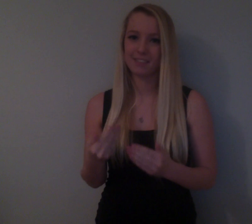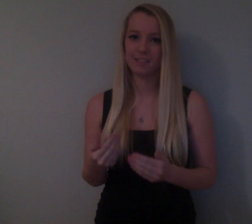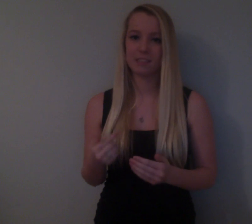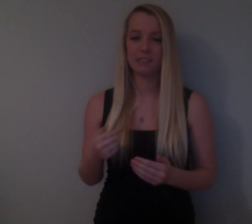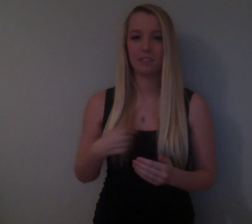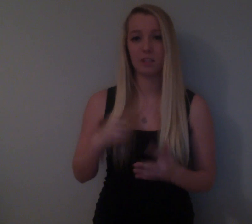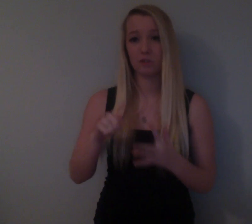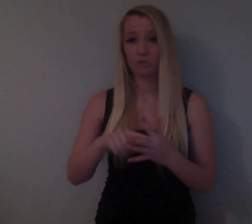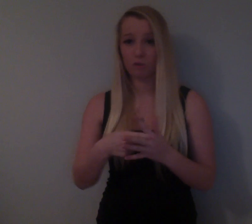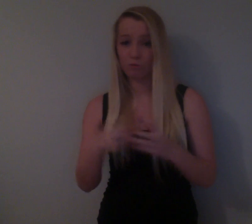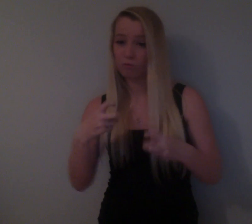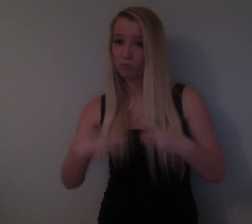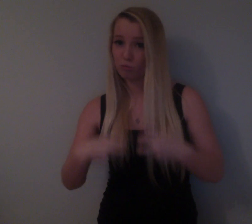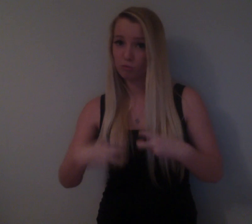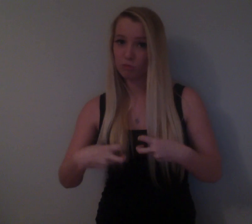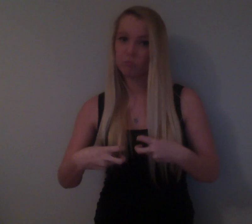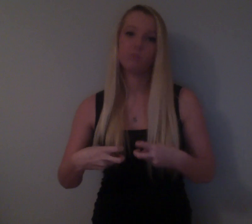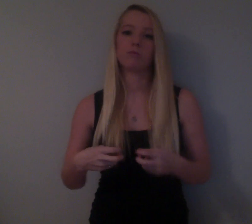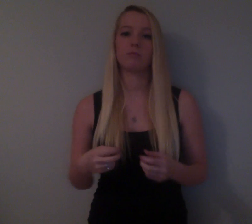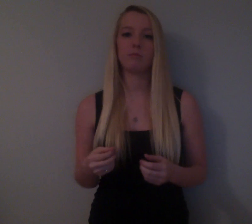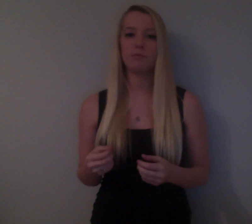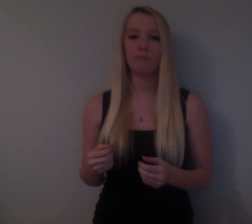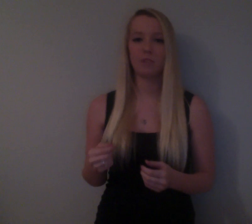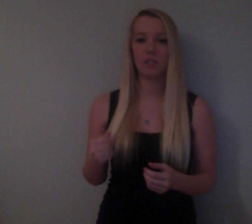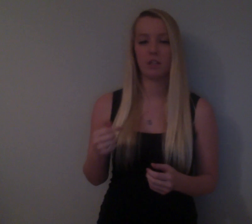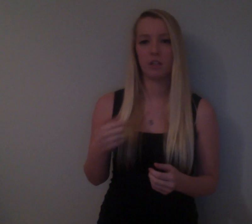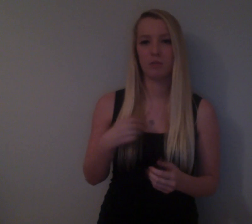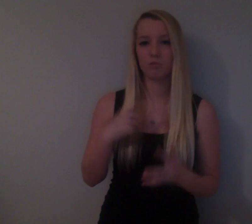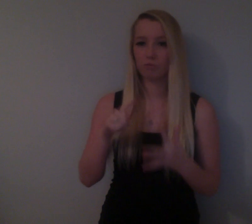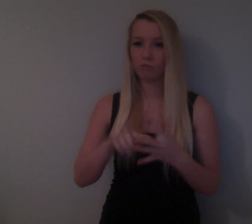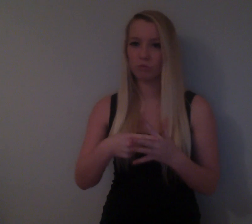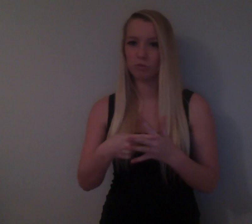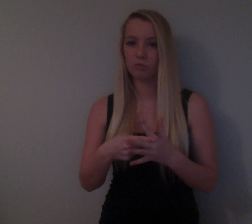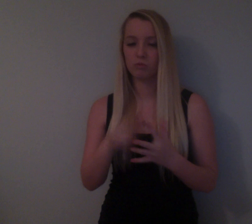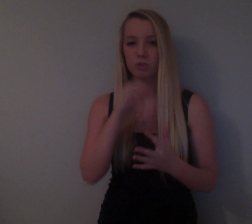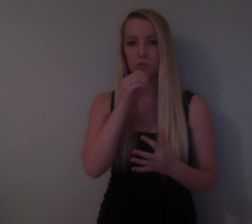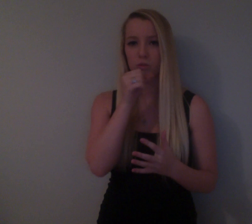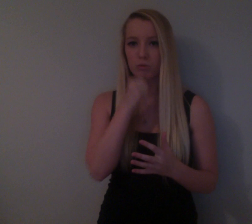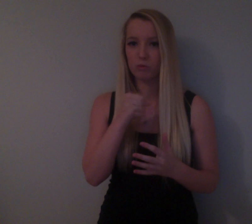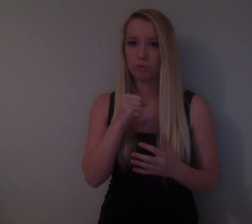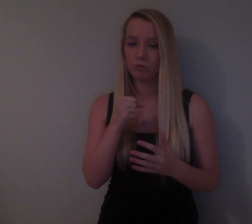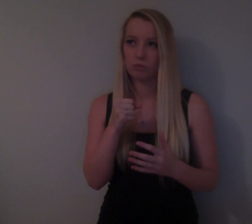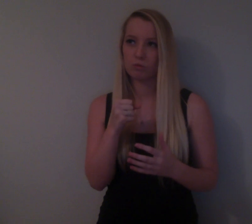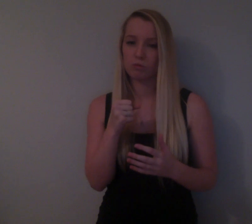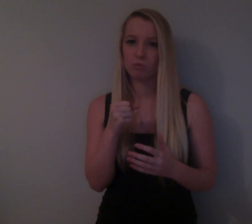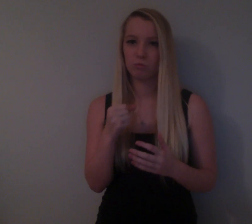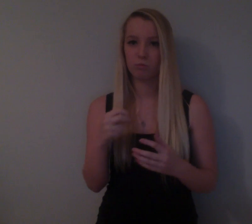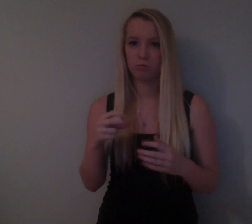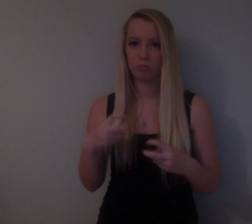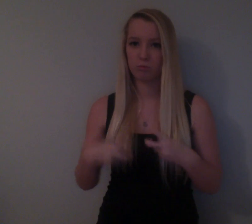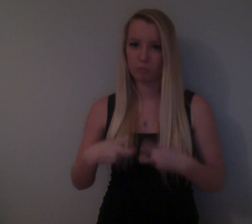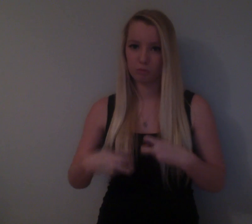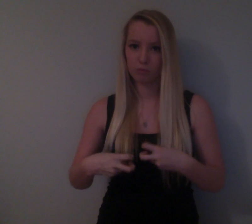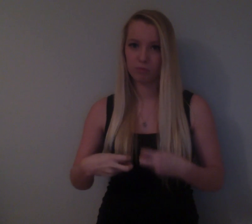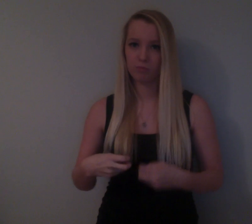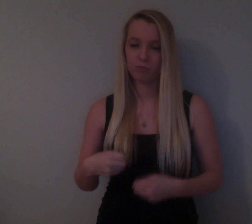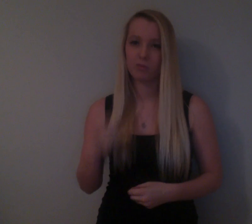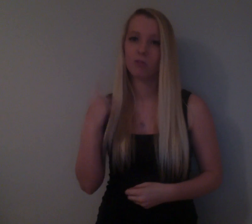some problems. Well, let's say I start with an old classic. 1 plus